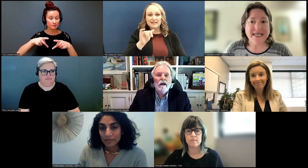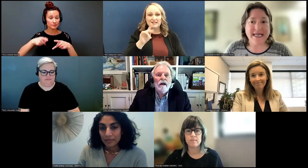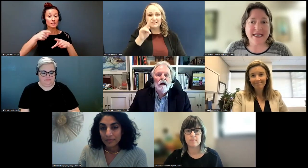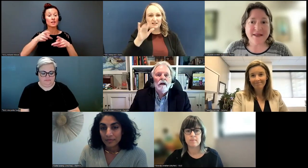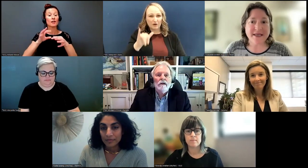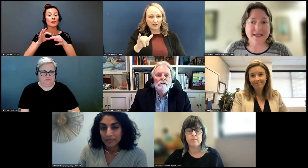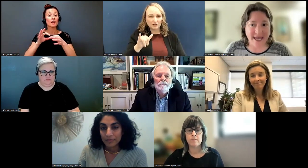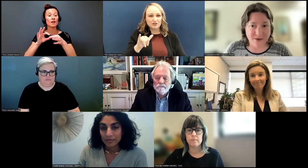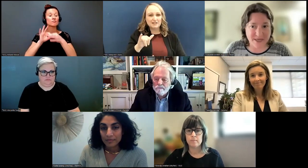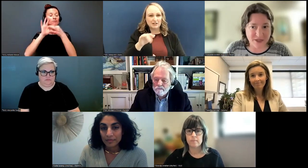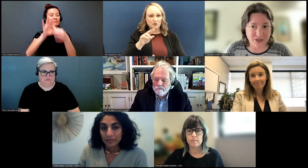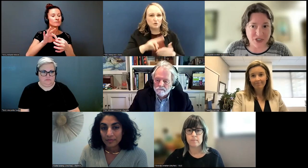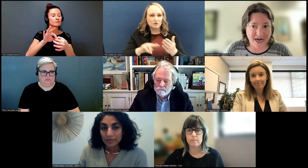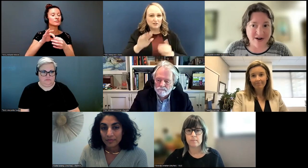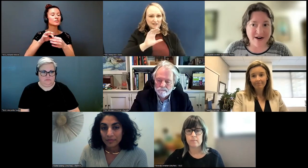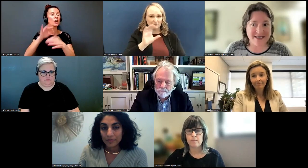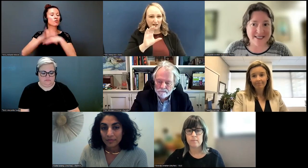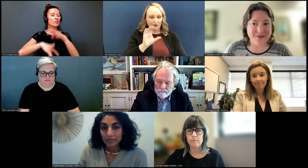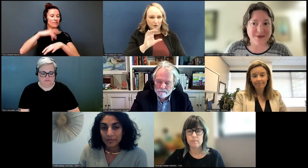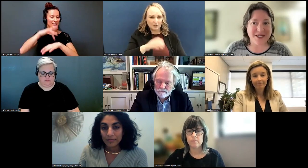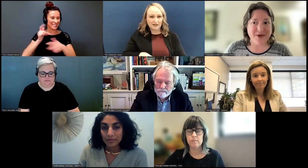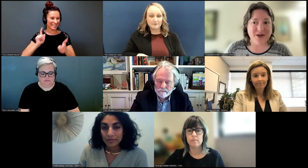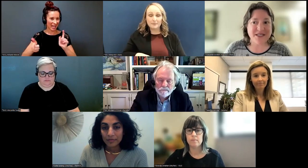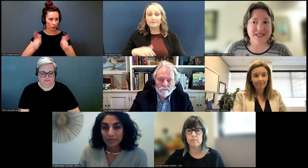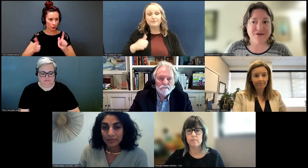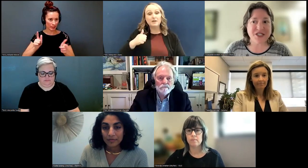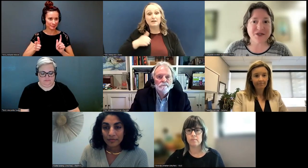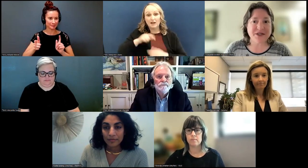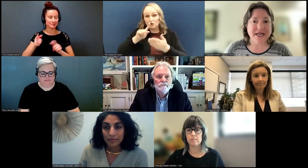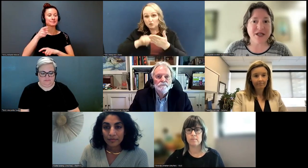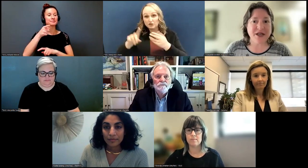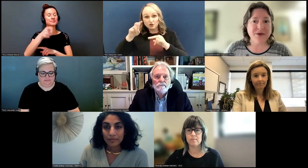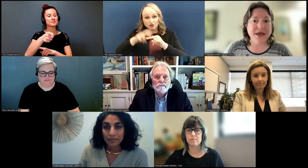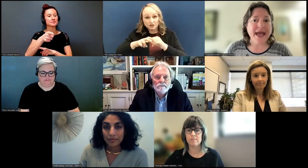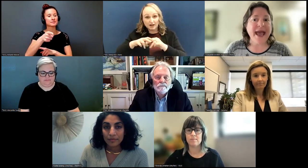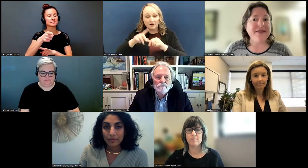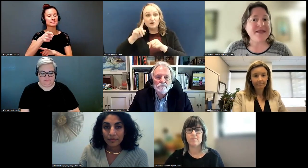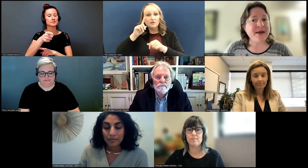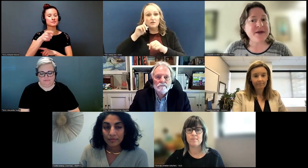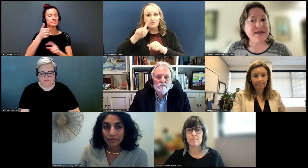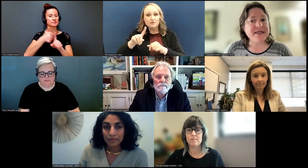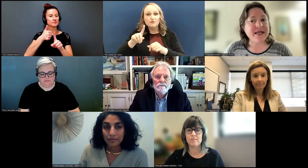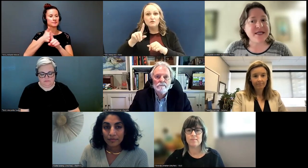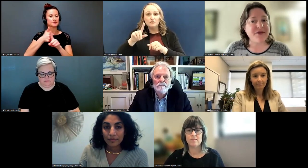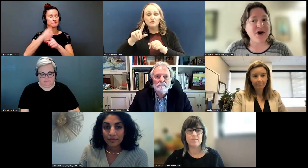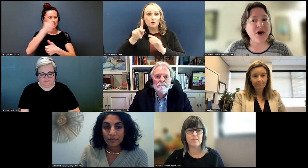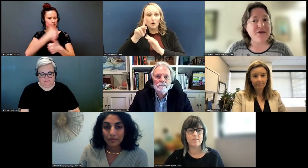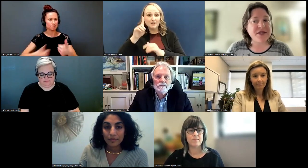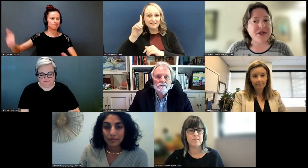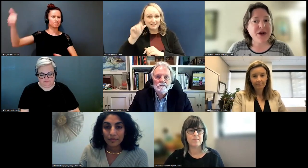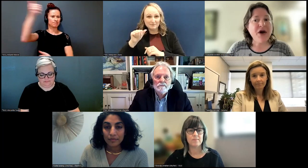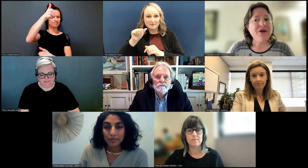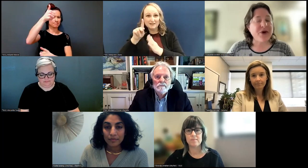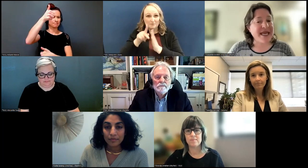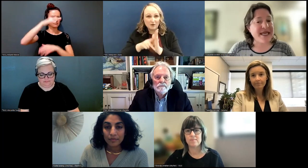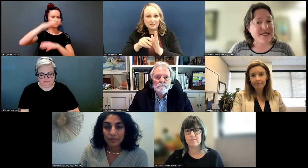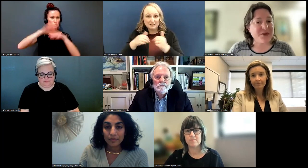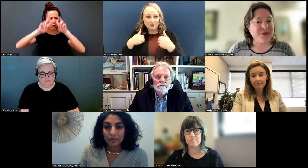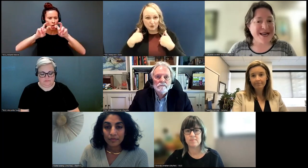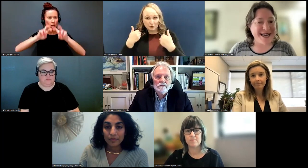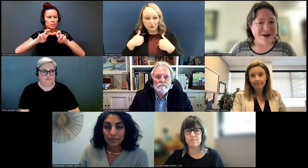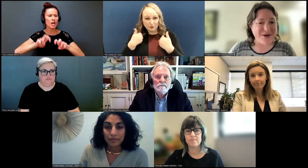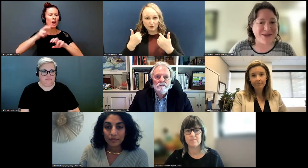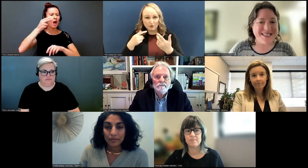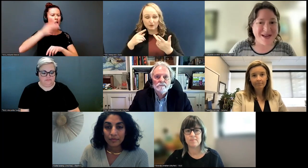She's the Canada Research Chair in Disability Policy for Children and Youth and the Deputy Scientific Officer for